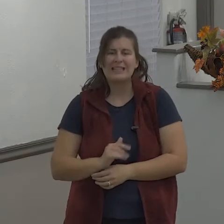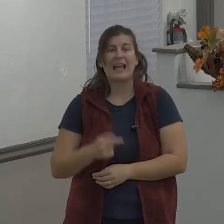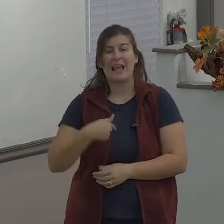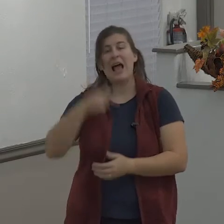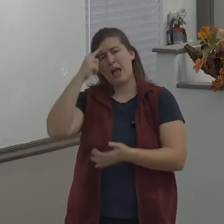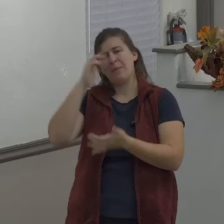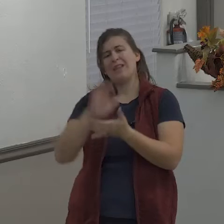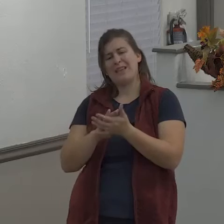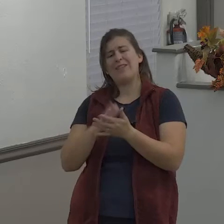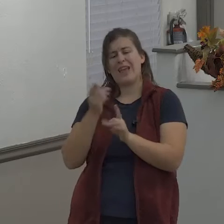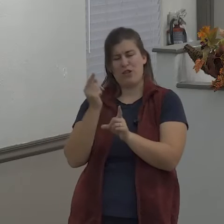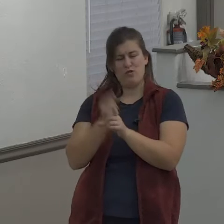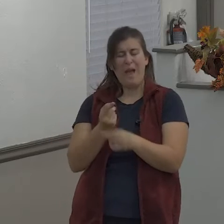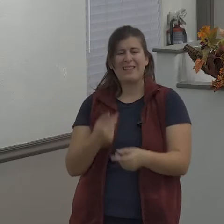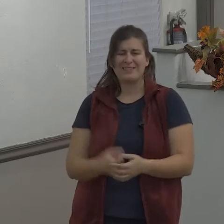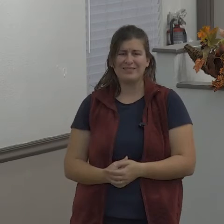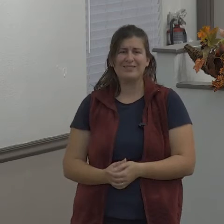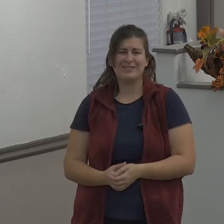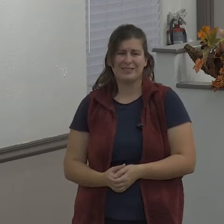And I believe it's so.